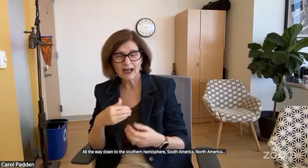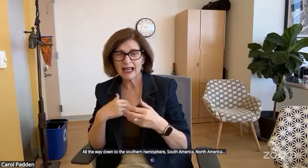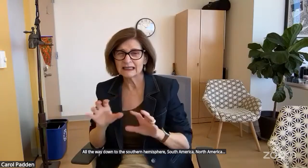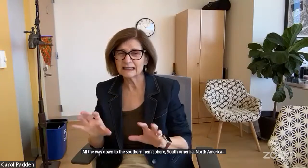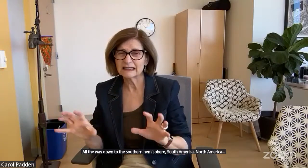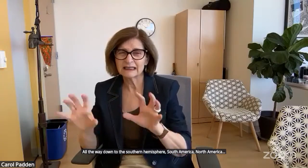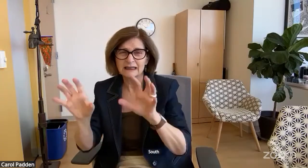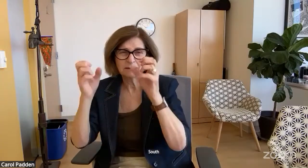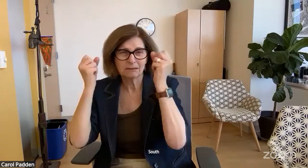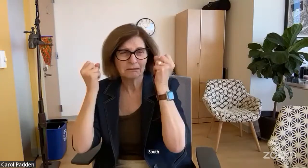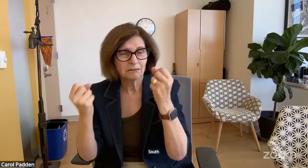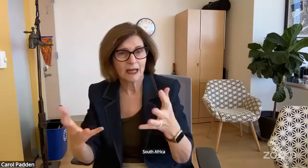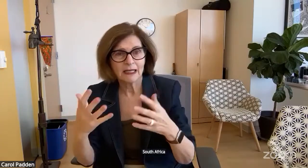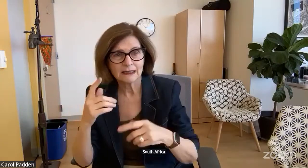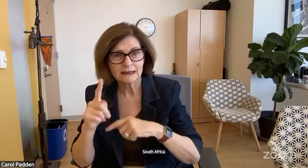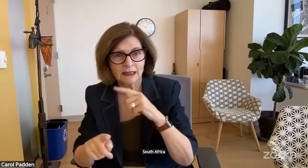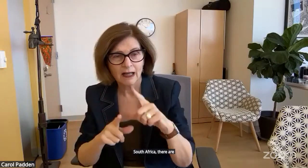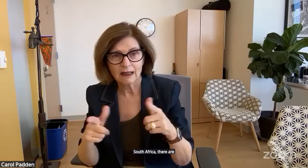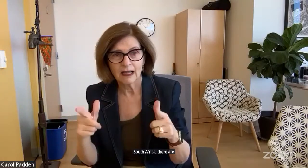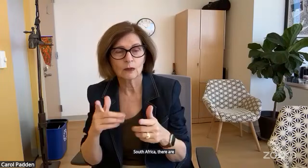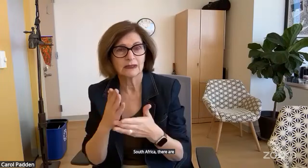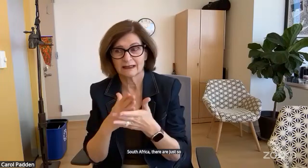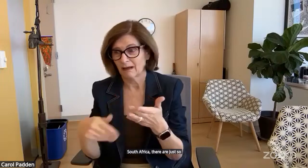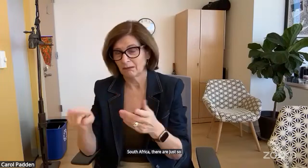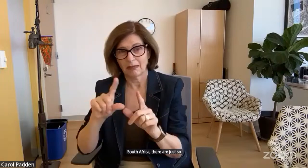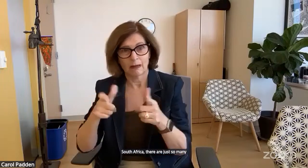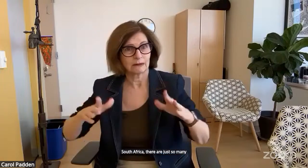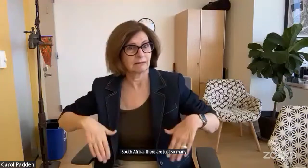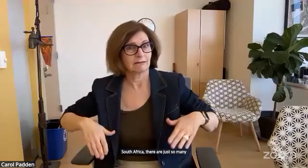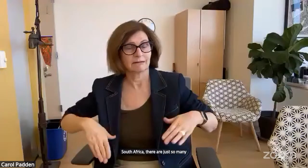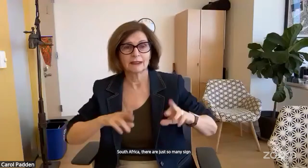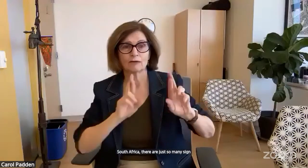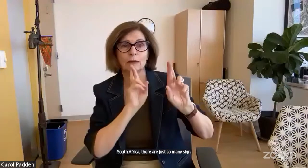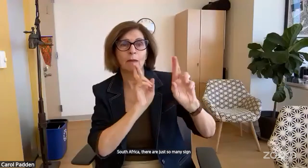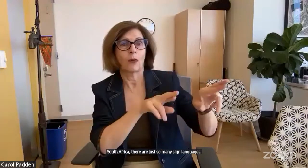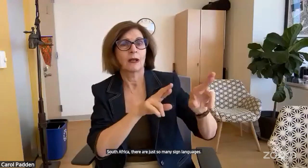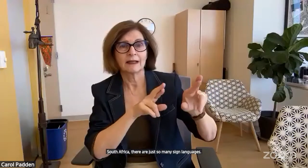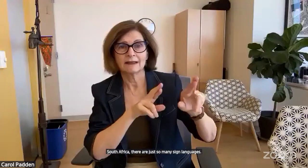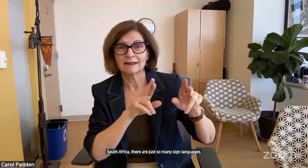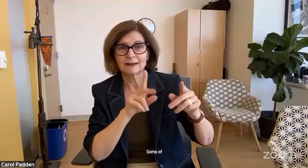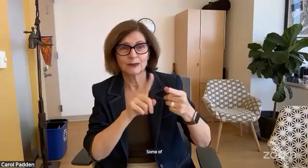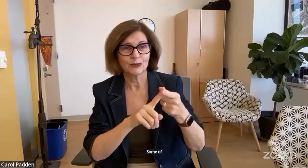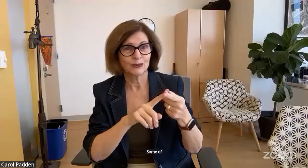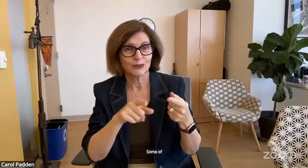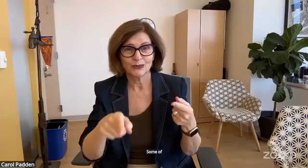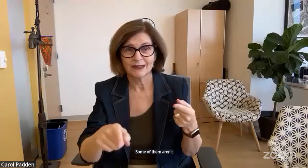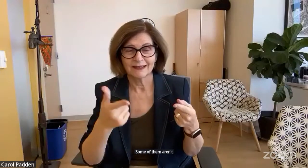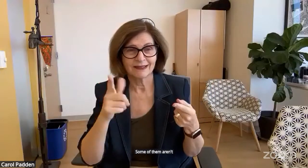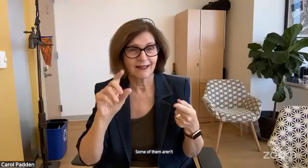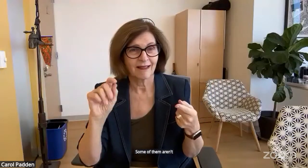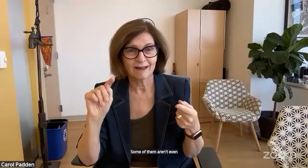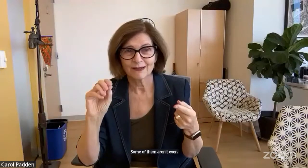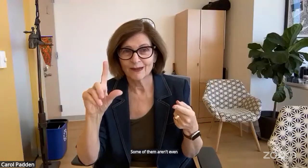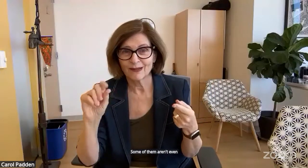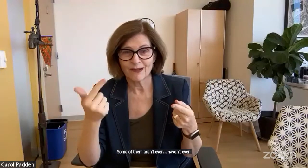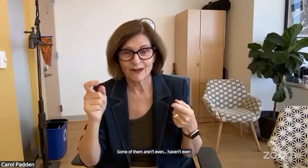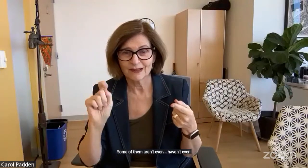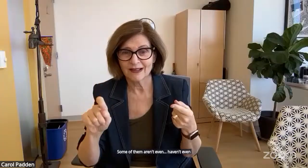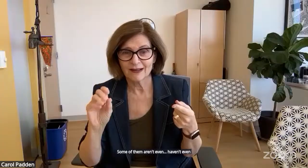South Africa. There are just so many sign languages. Some of them haven't even been able to